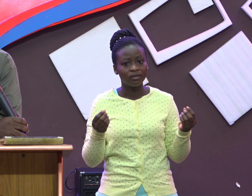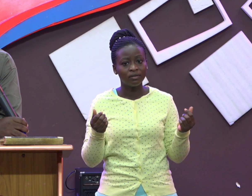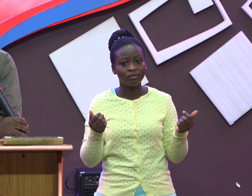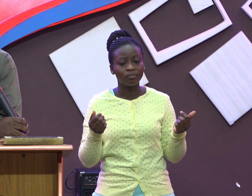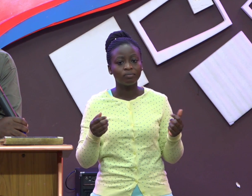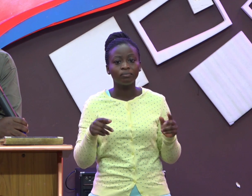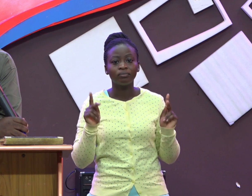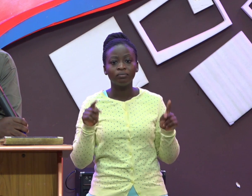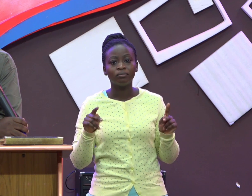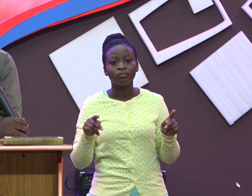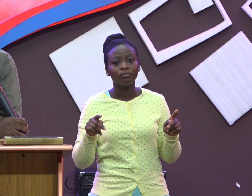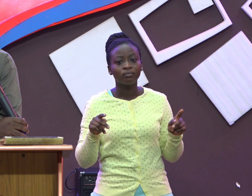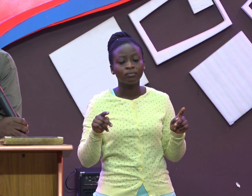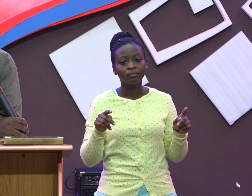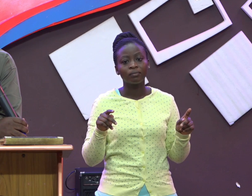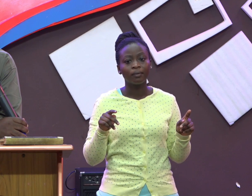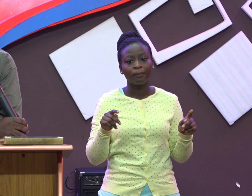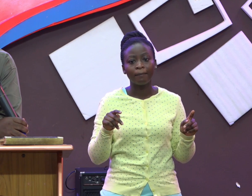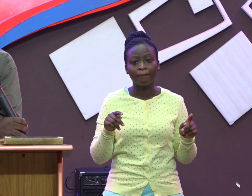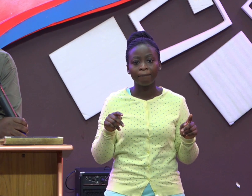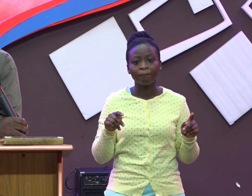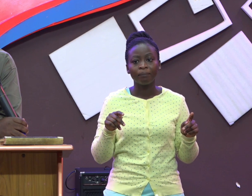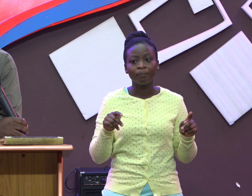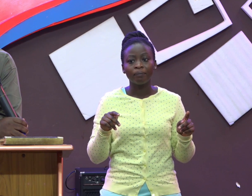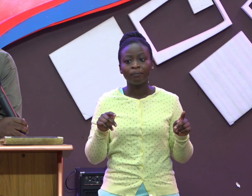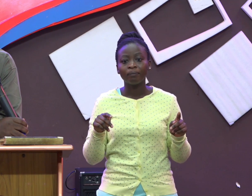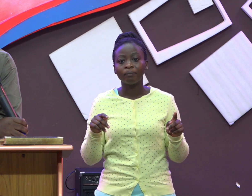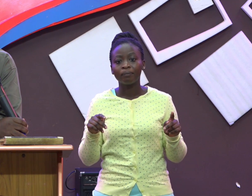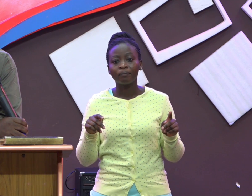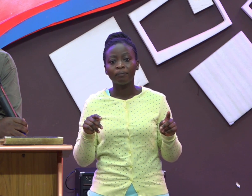would necessitate for the fruits of love.